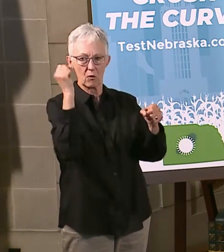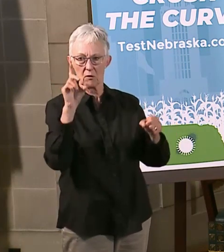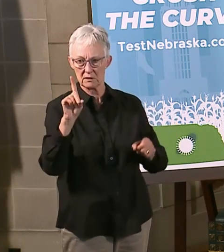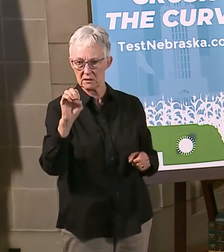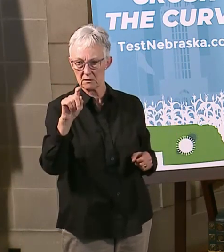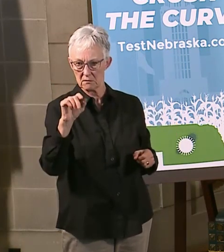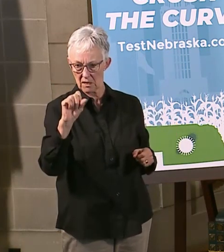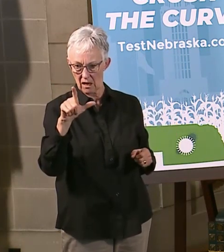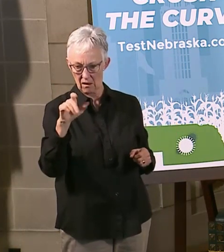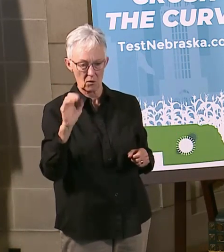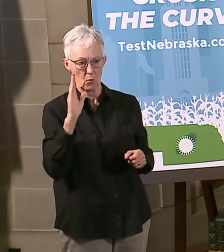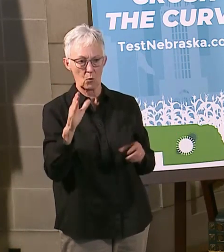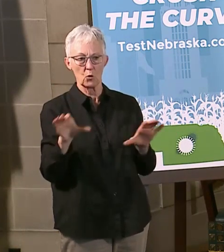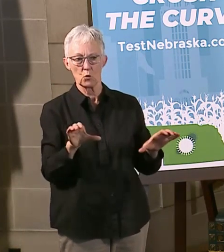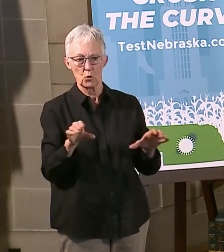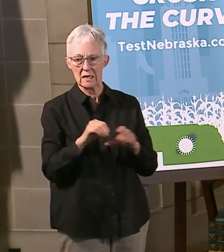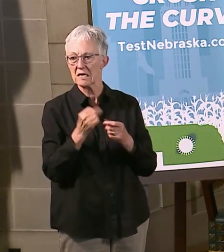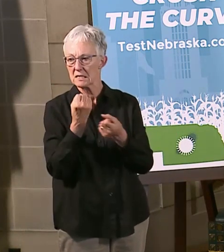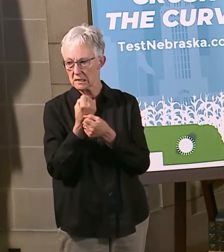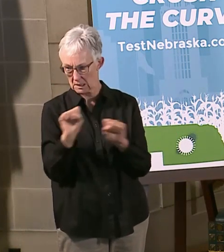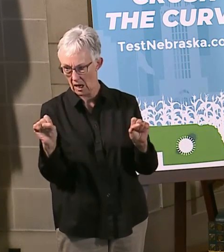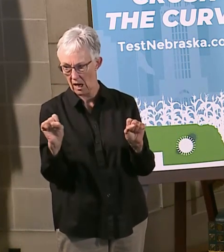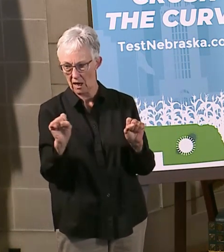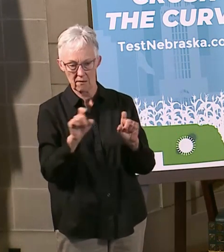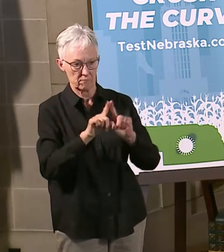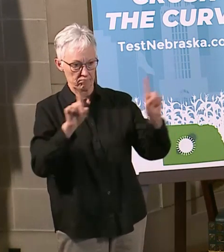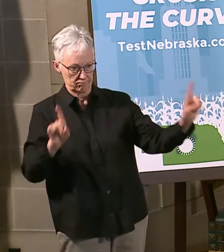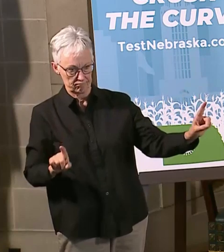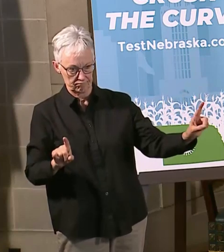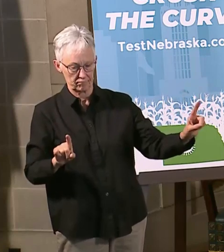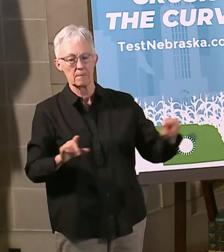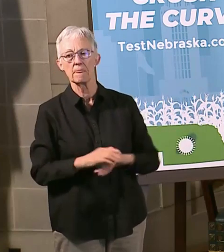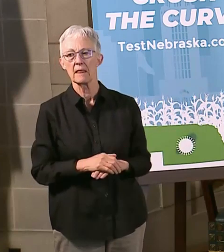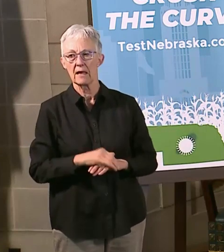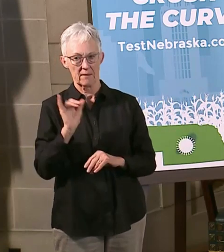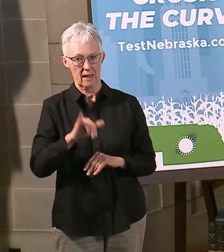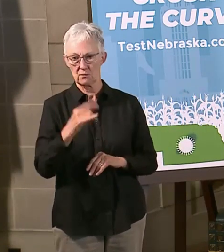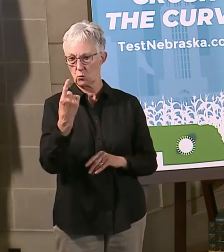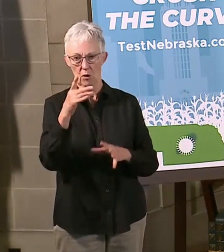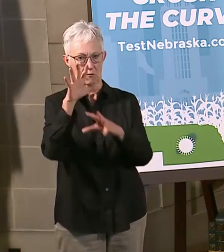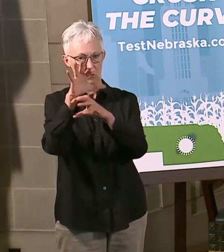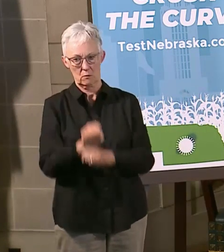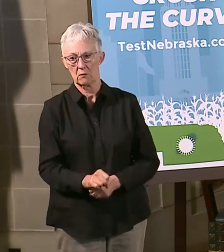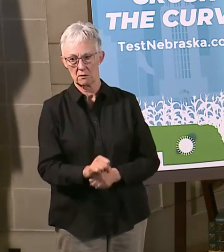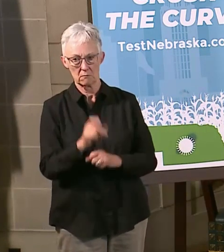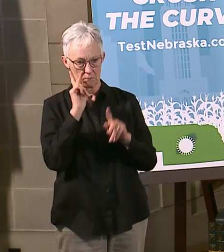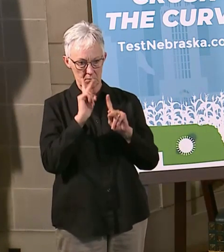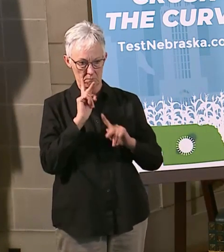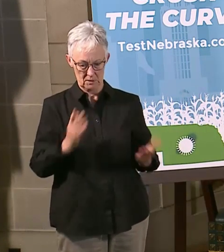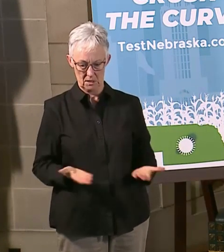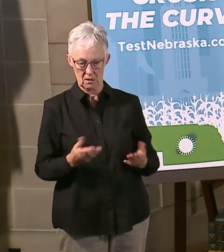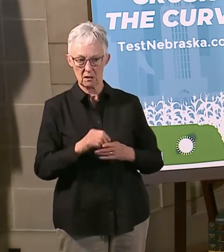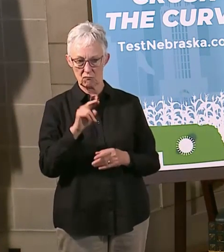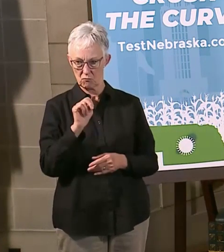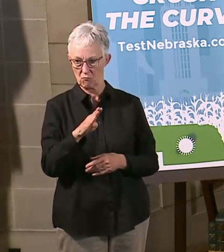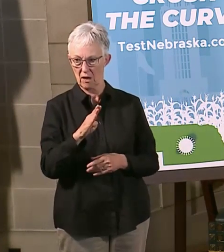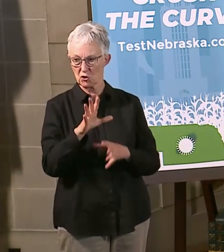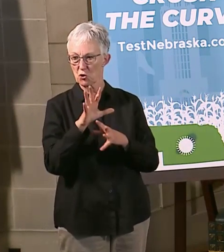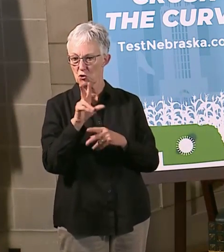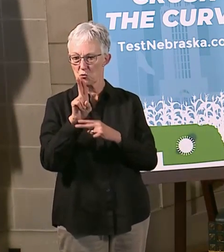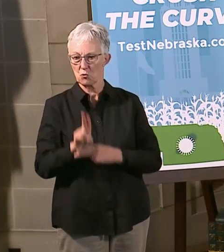Nebraska. Detasseling corn is one of those great traditions we have here in Nebraska. It builds teamwork, work ethic, allows young people